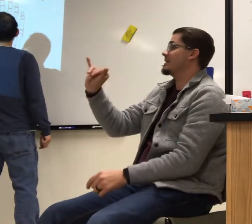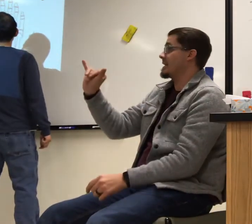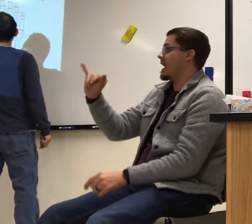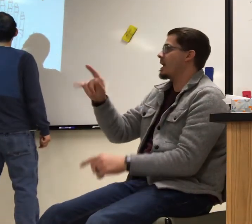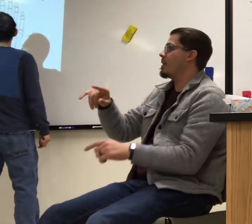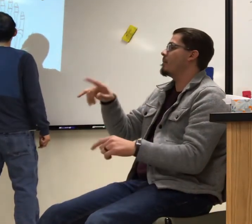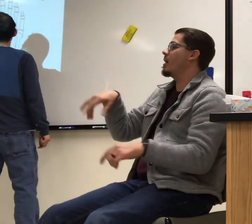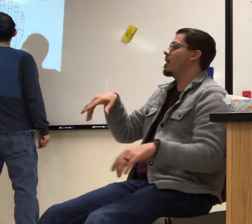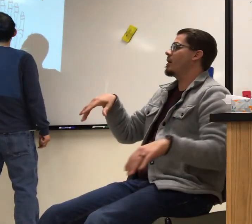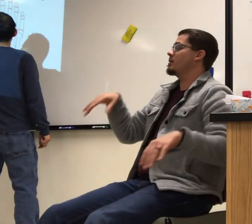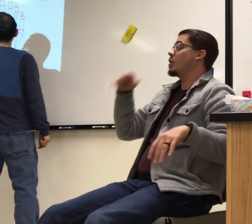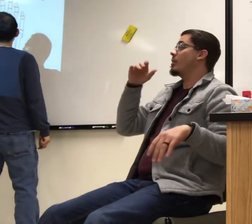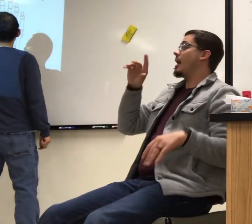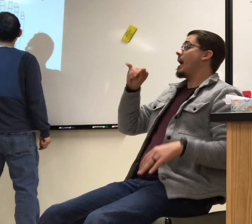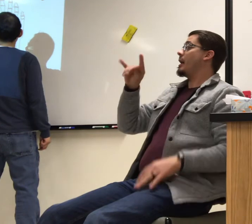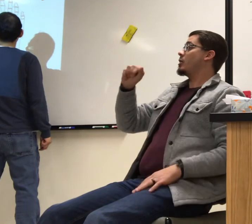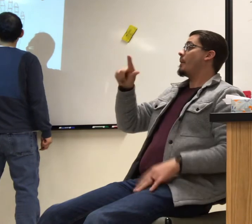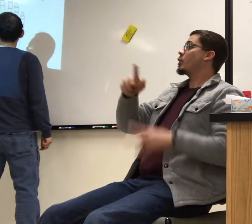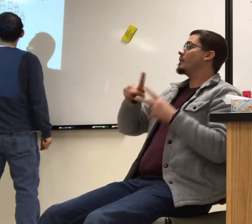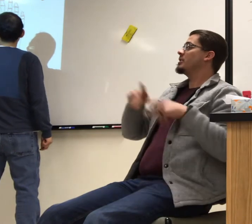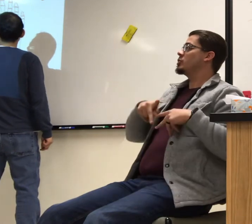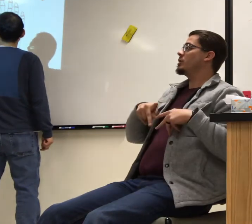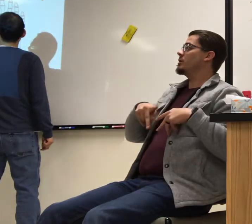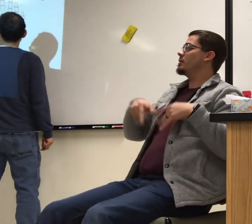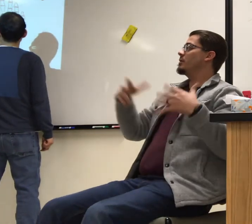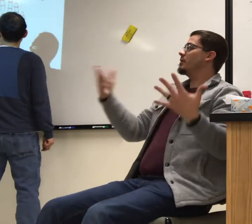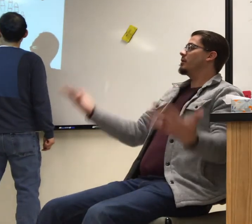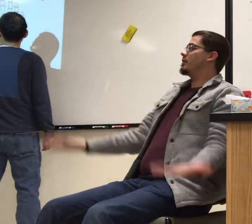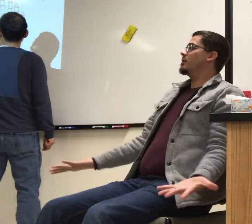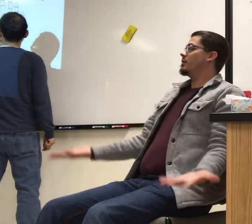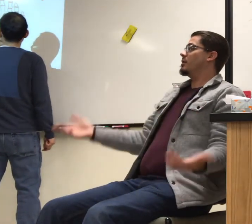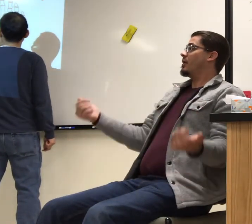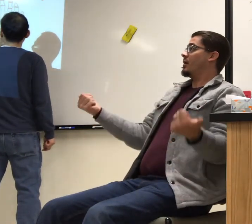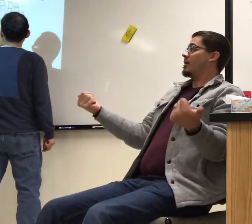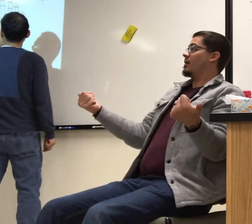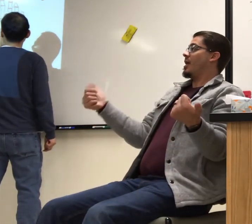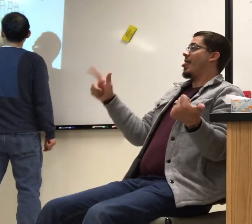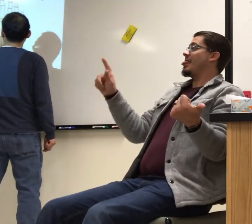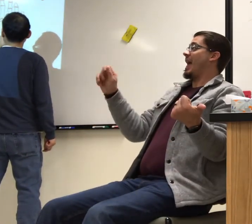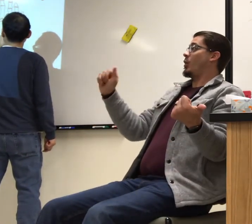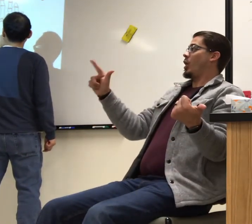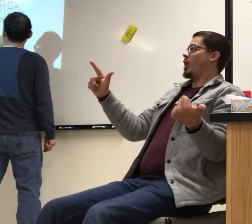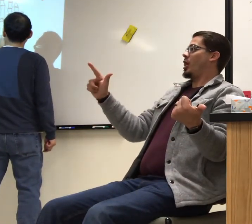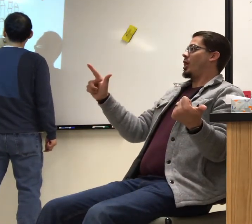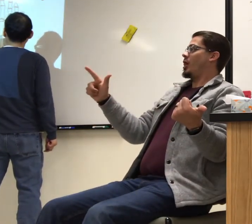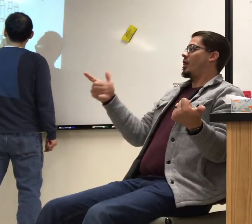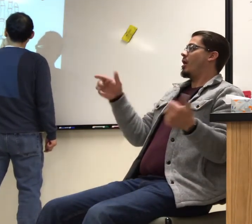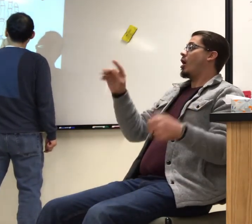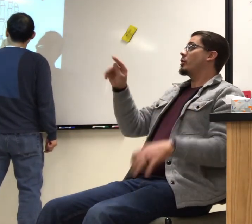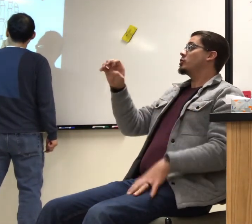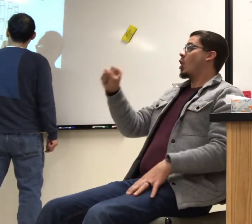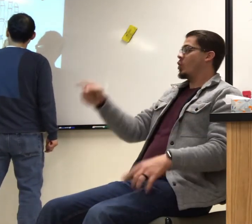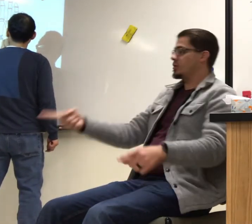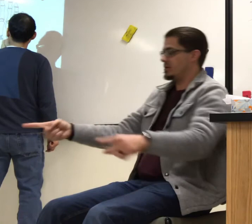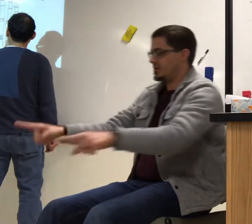If that's 1, then this is 2, 3, 4,